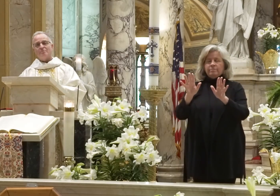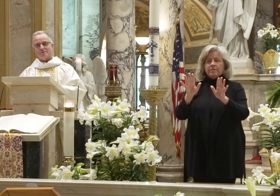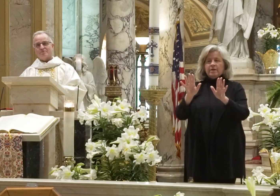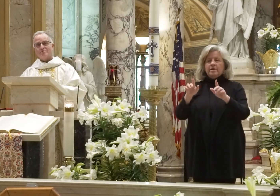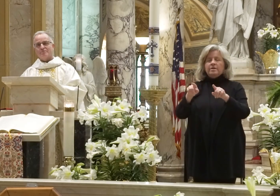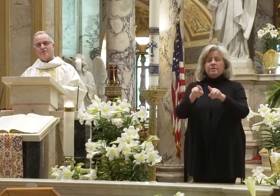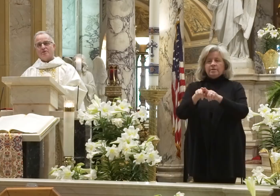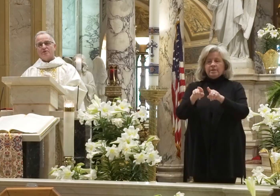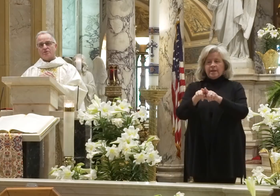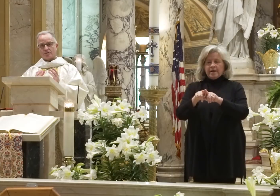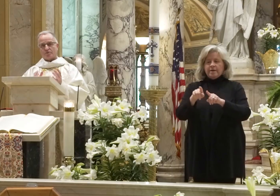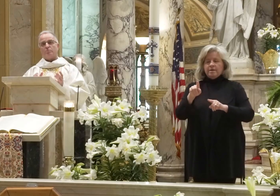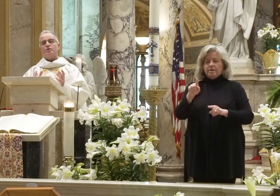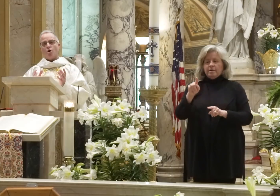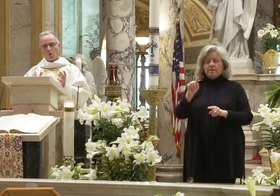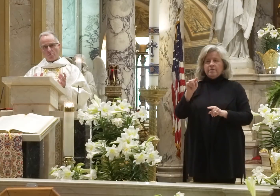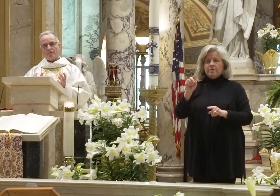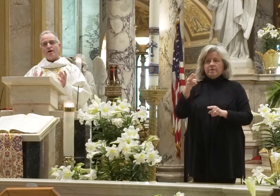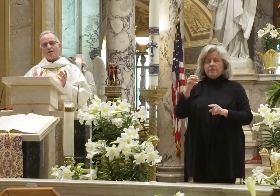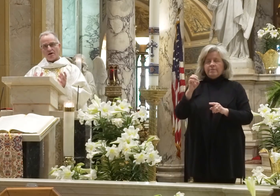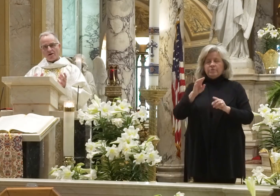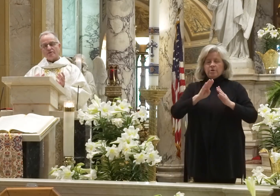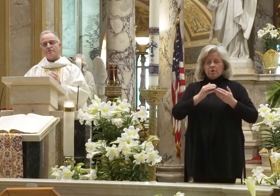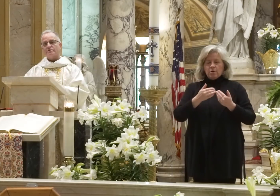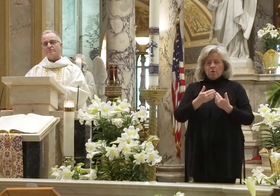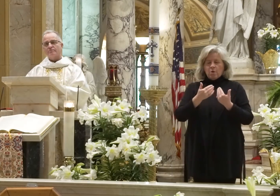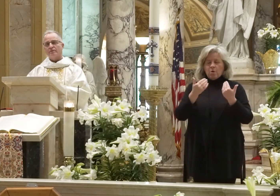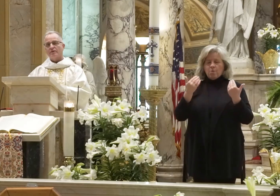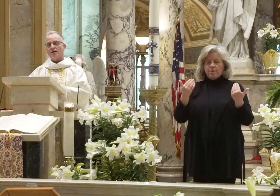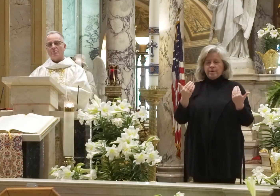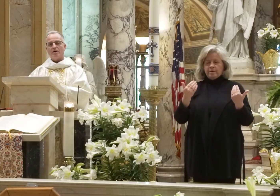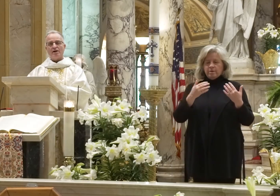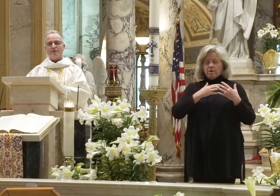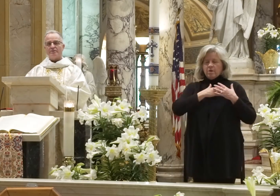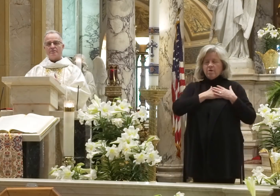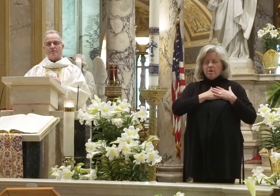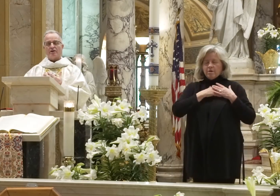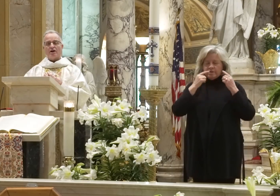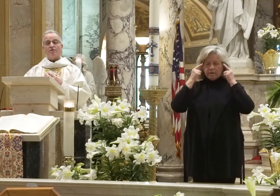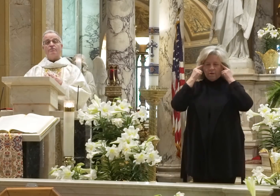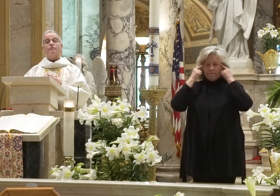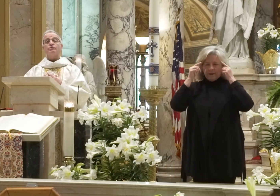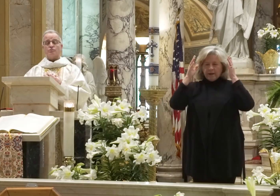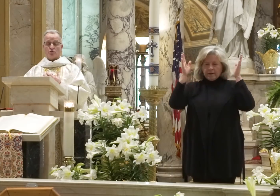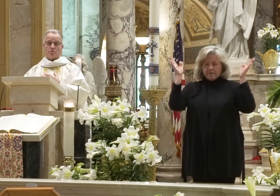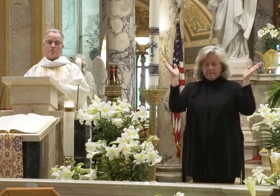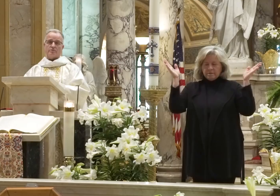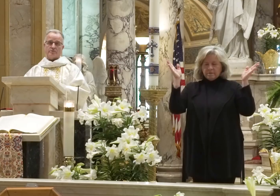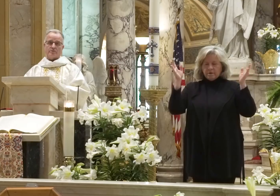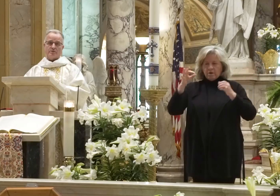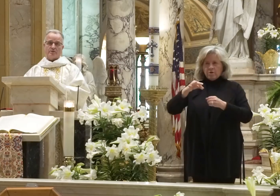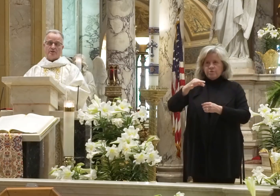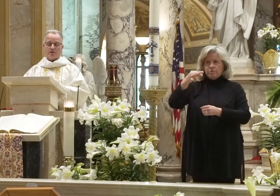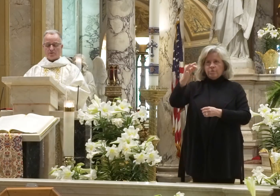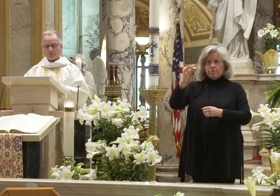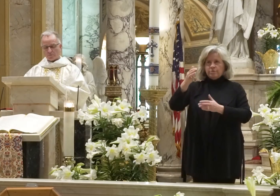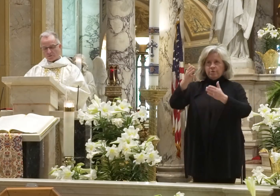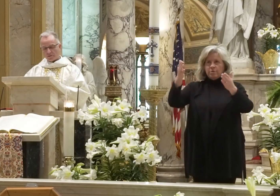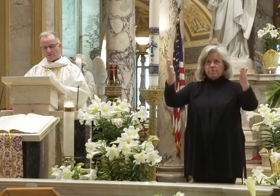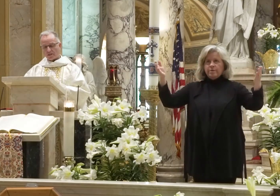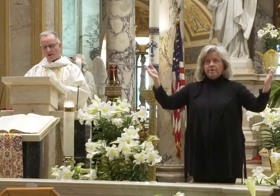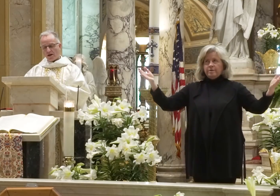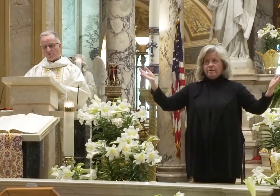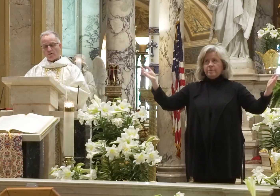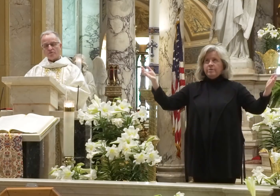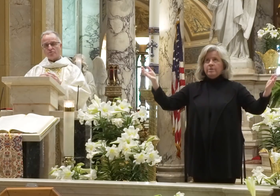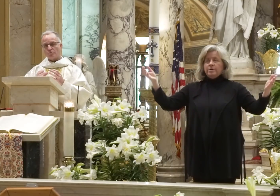like Thomas, to simply open our hearts, our minds, our very souls to the